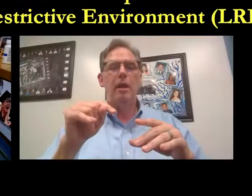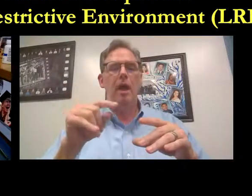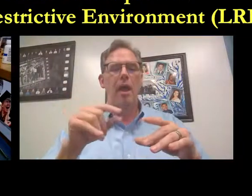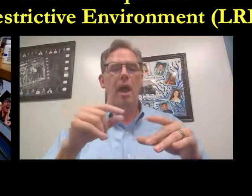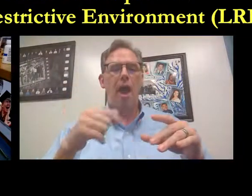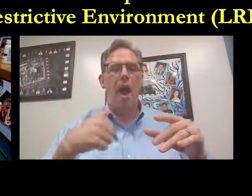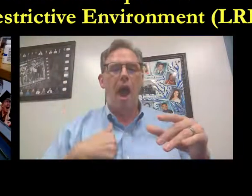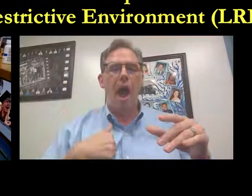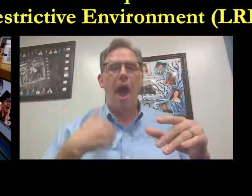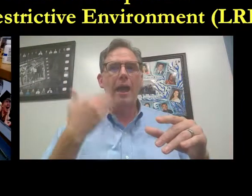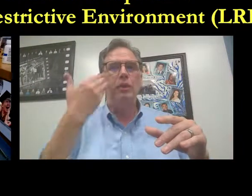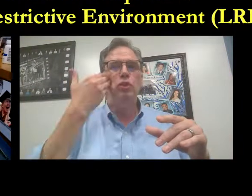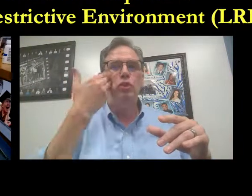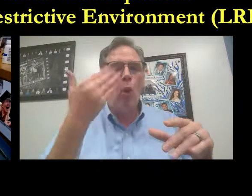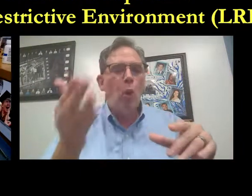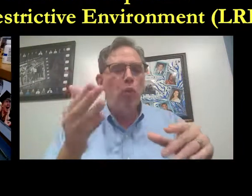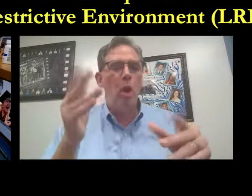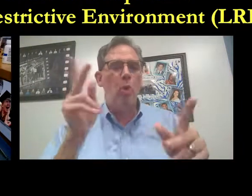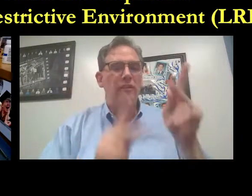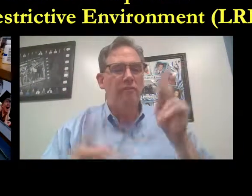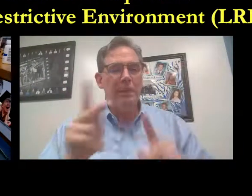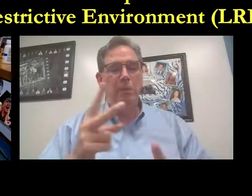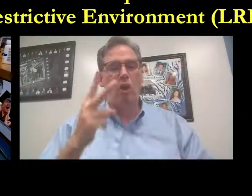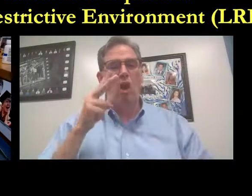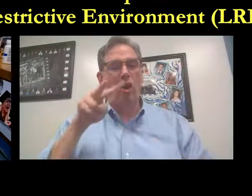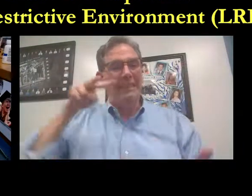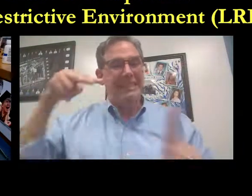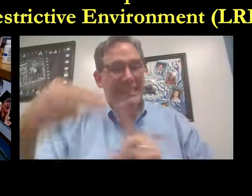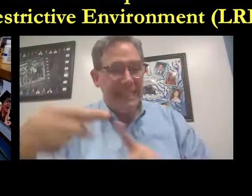I don't know. I'm going to throw out a bunch of stuff, and